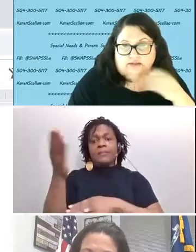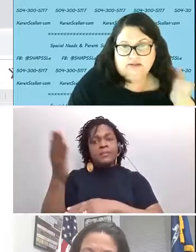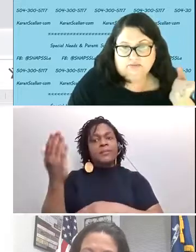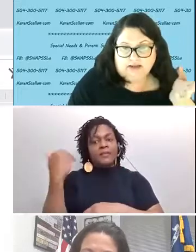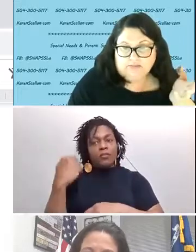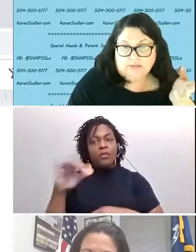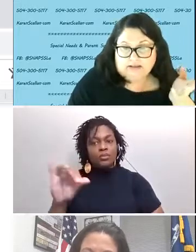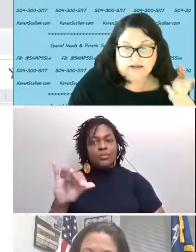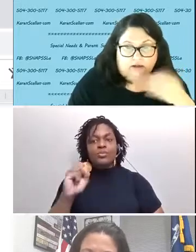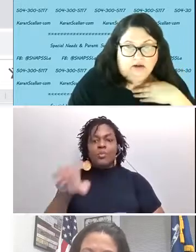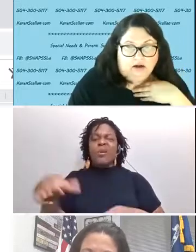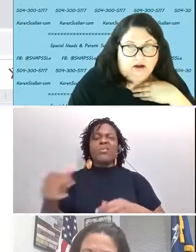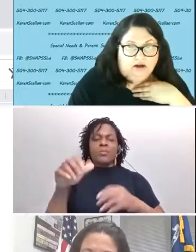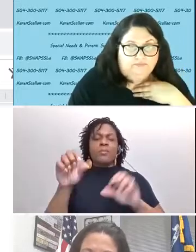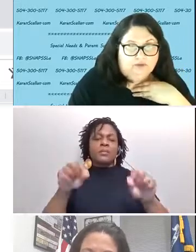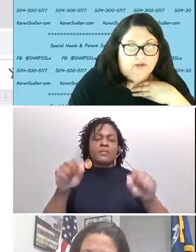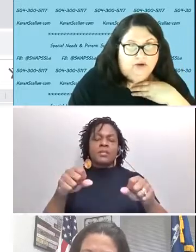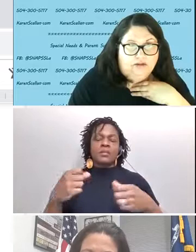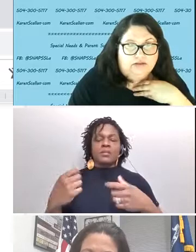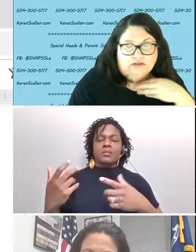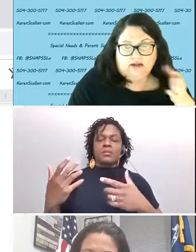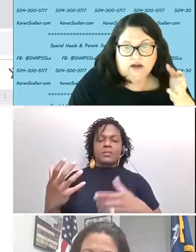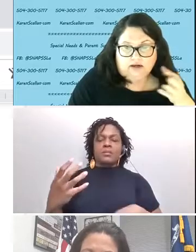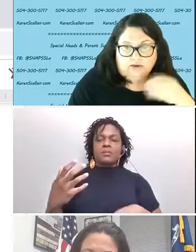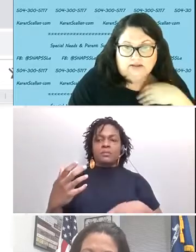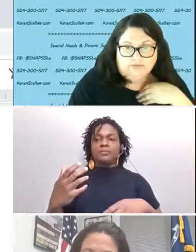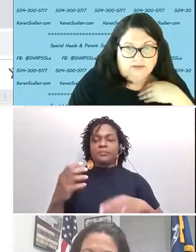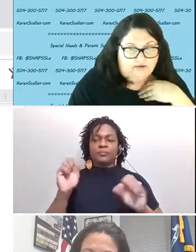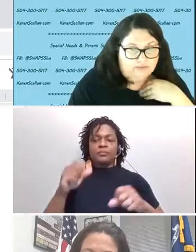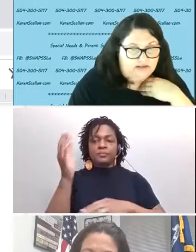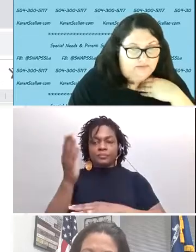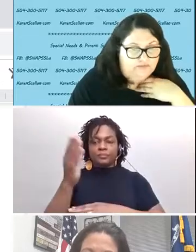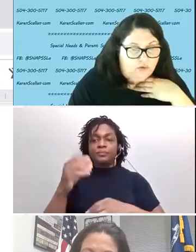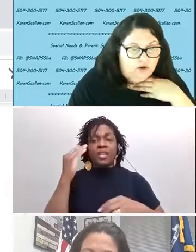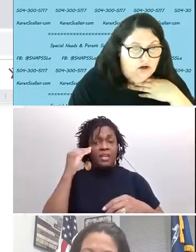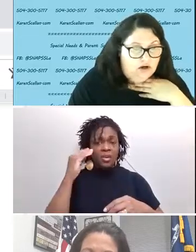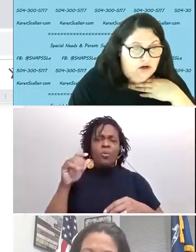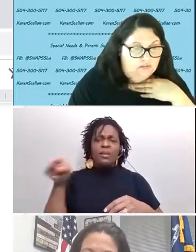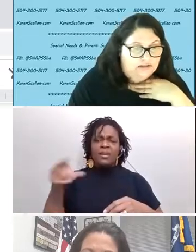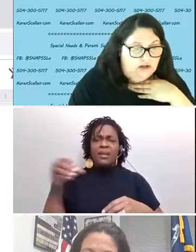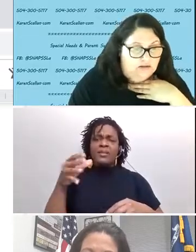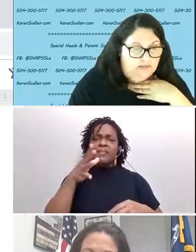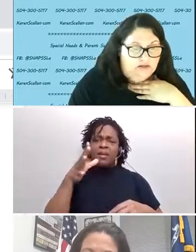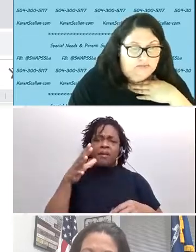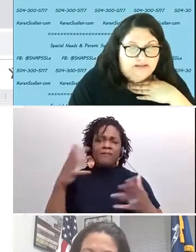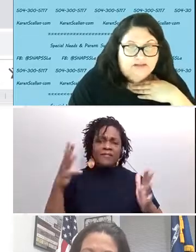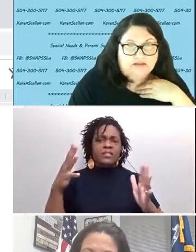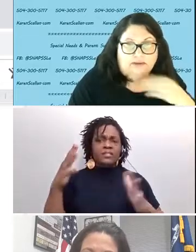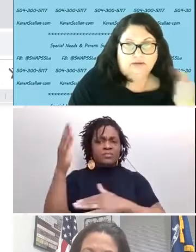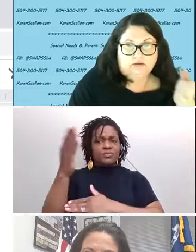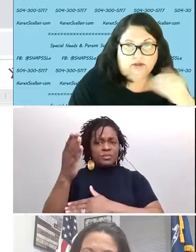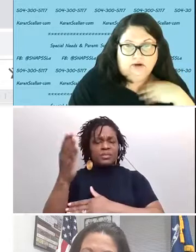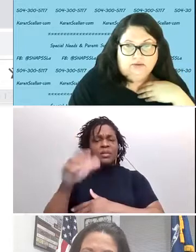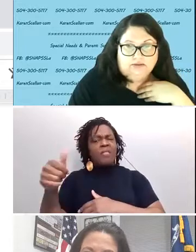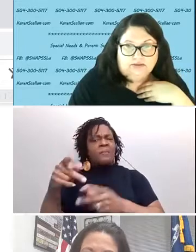that's another possibility. I know he and his mother have presented before, but in other places,